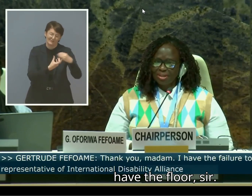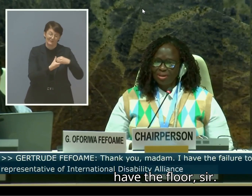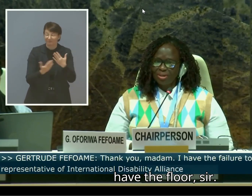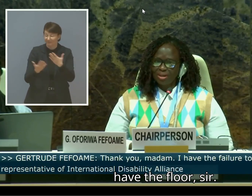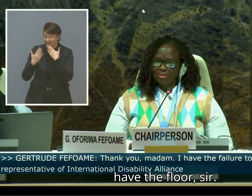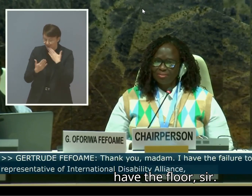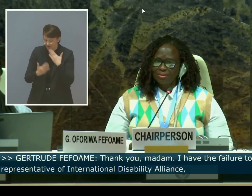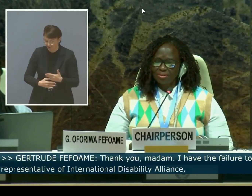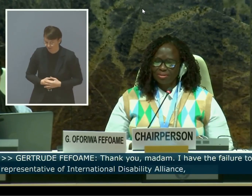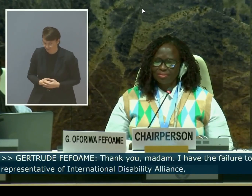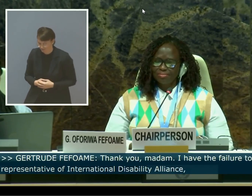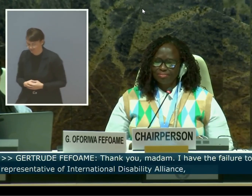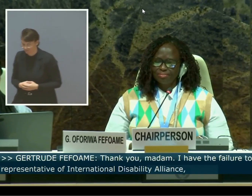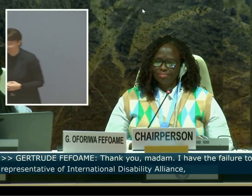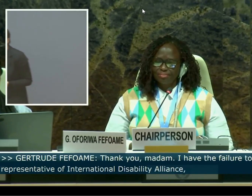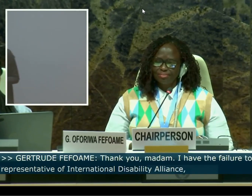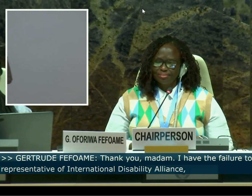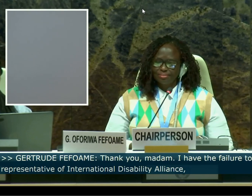Director. You have the floor, sir.